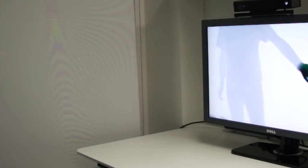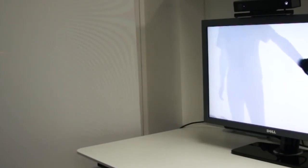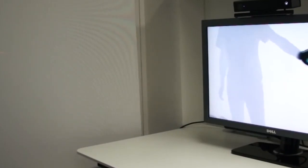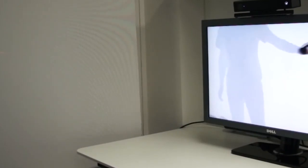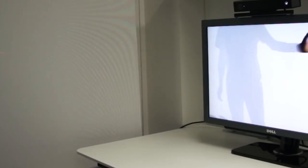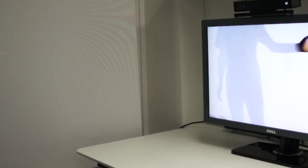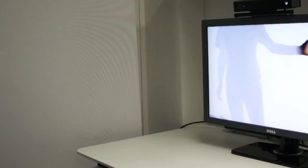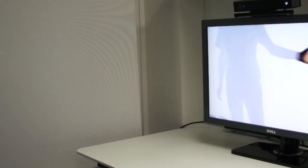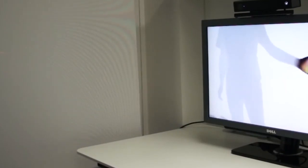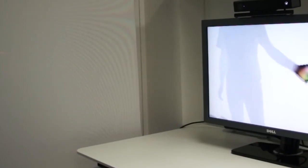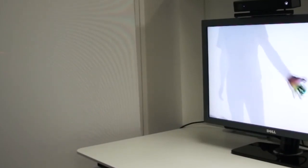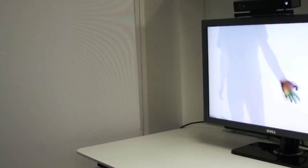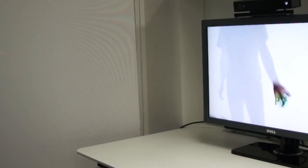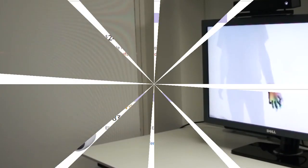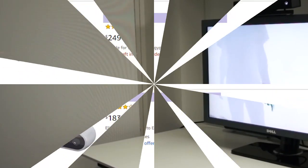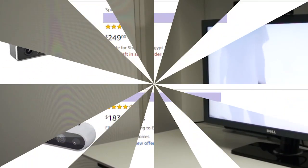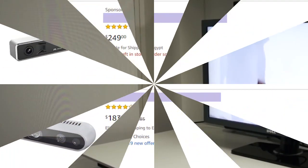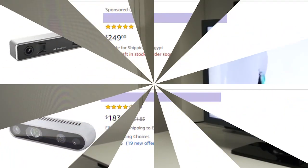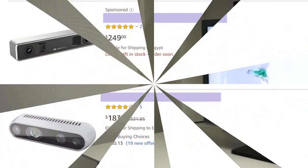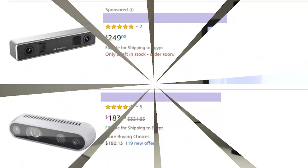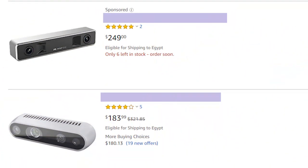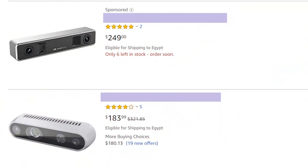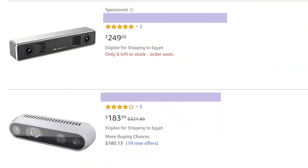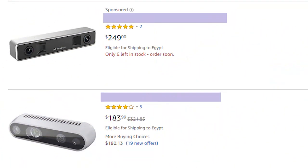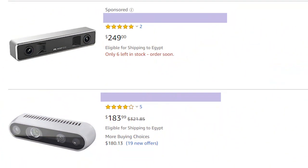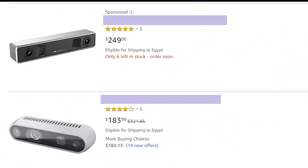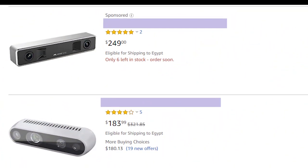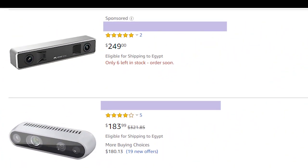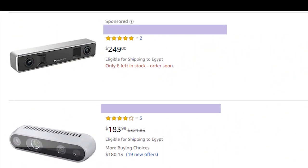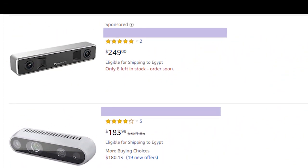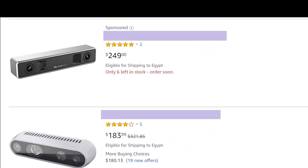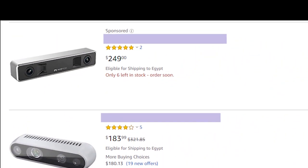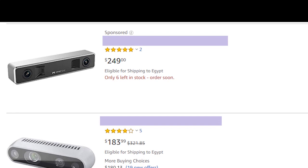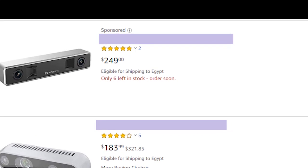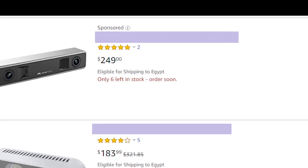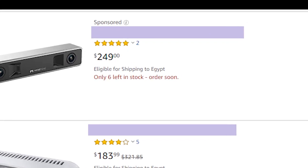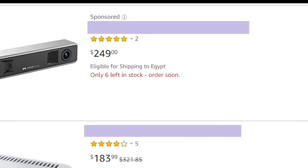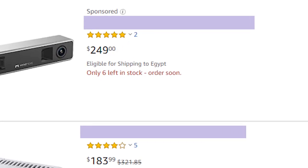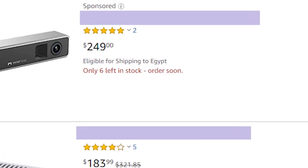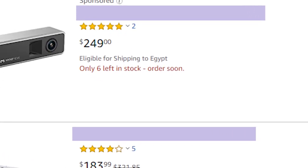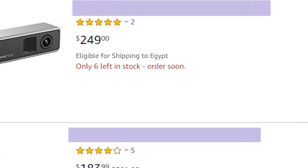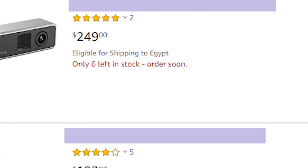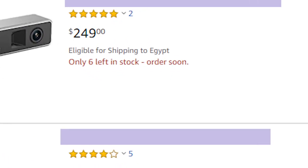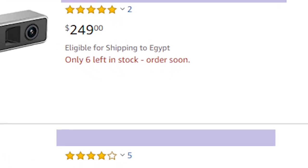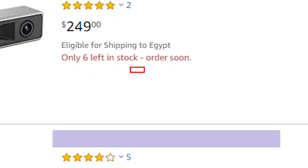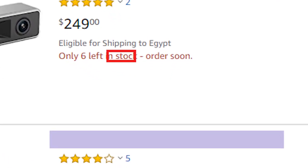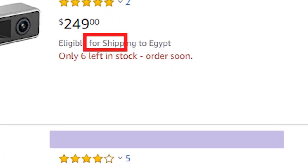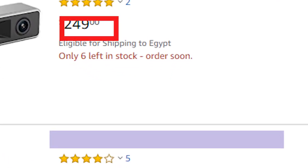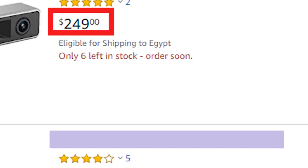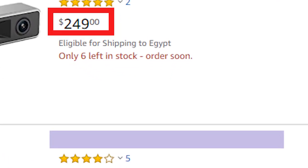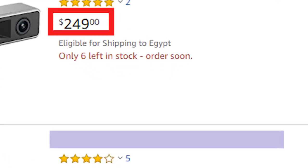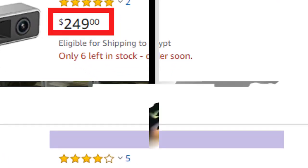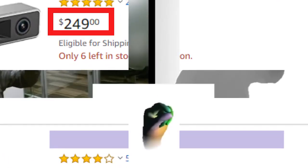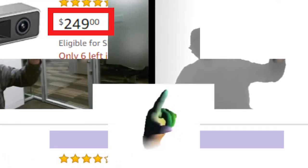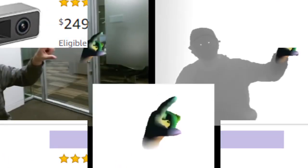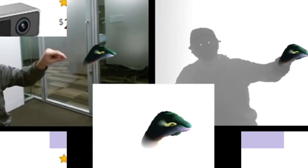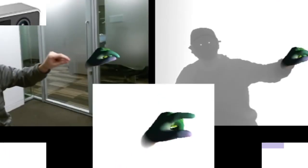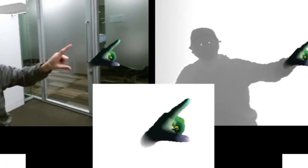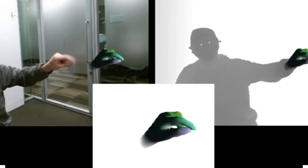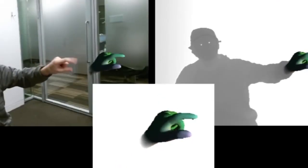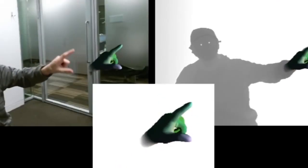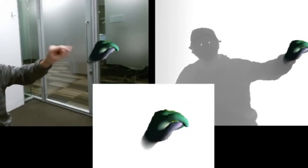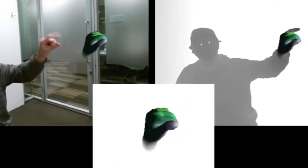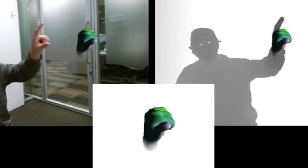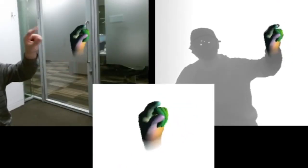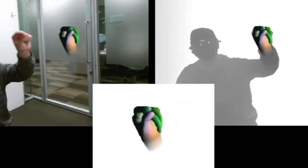of the sensor gloves, they too require the purchase of expensive specialized hardware equipment. That is, the depth sensor